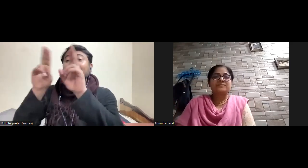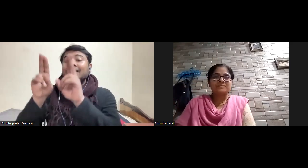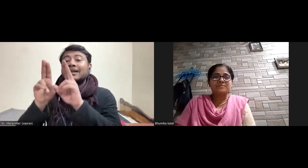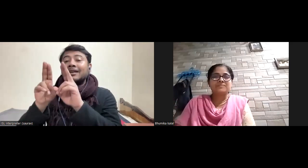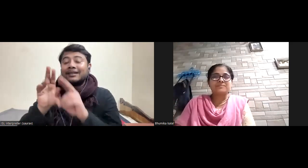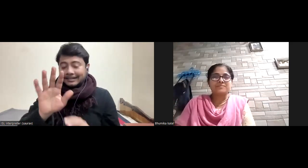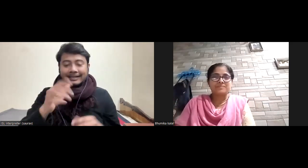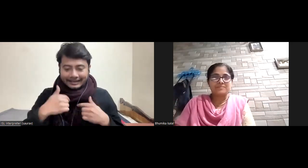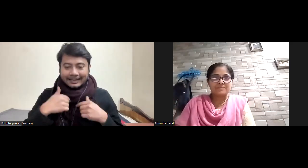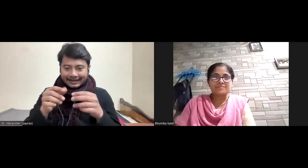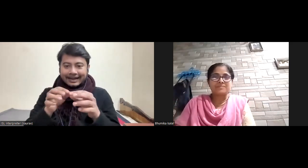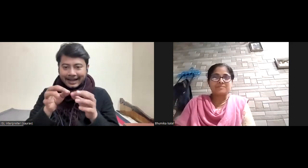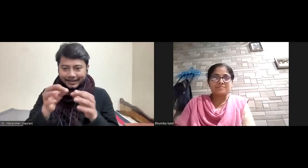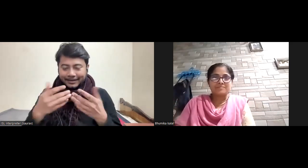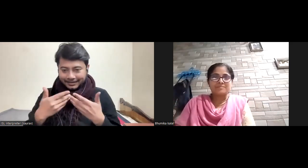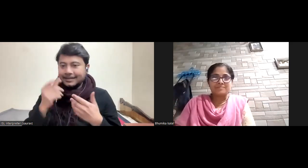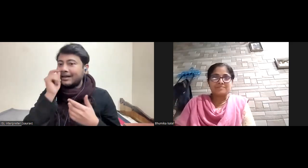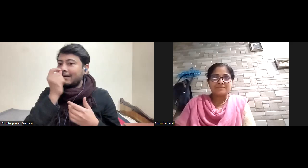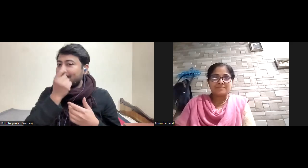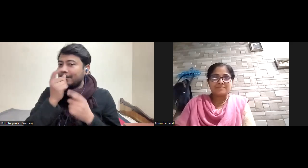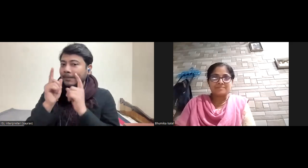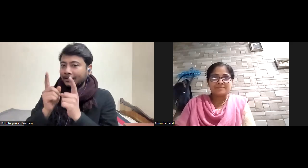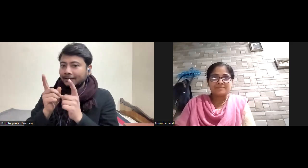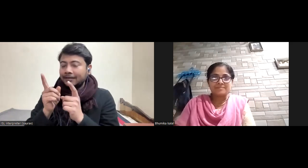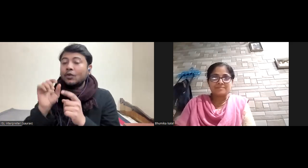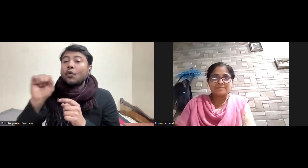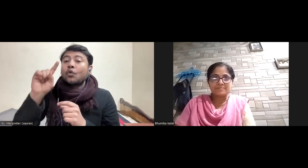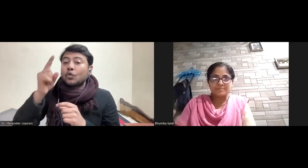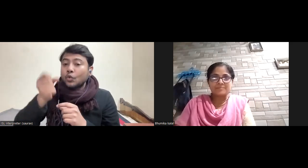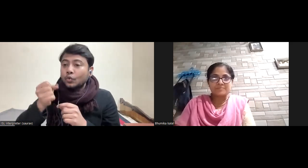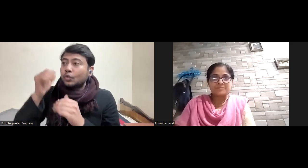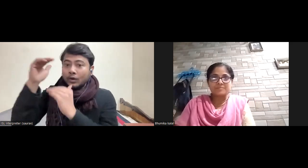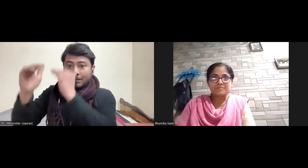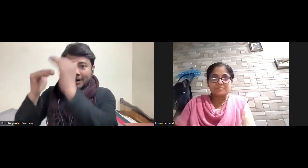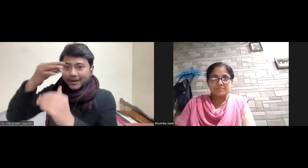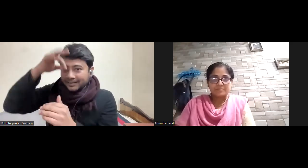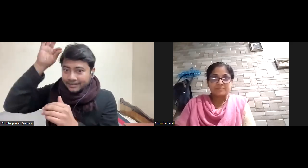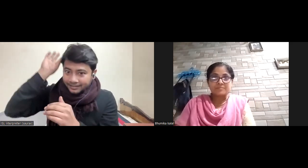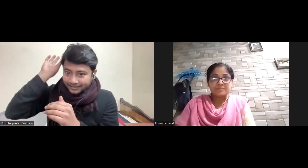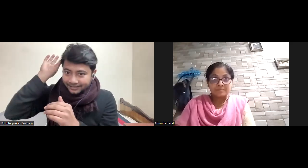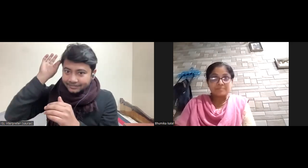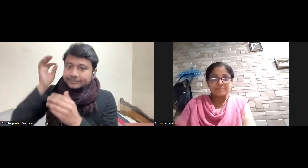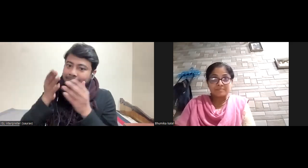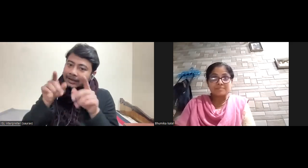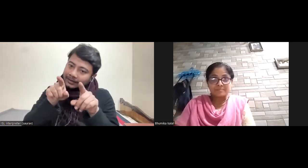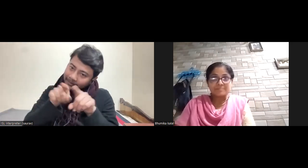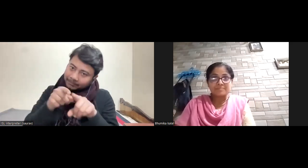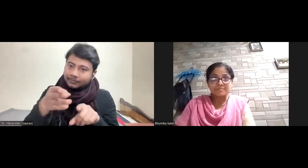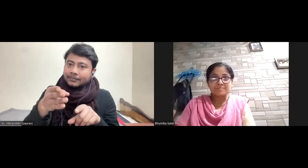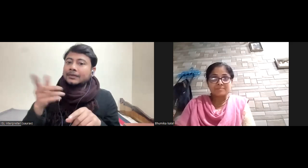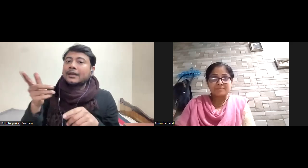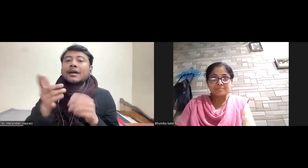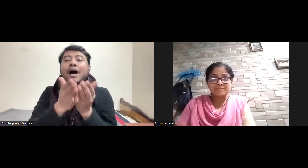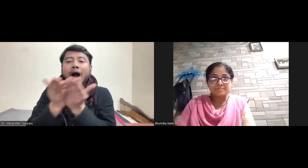like, the morning Aarti or the evening Aarti? So I have personally discussed with my seniors, can we watch Aarti and do